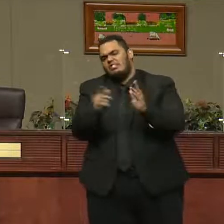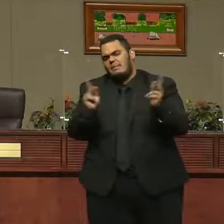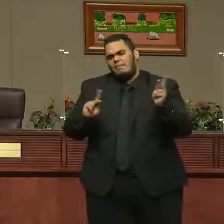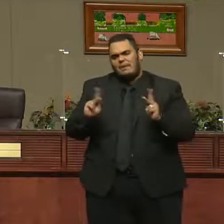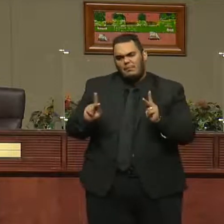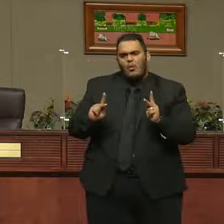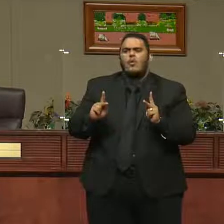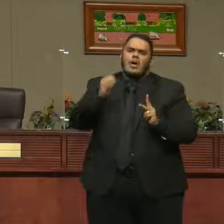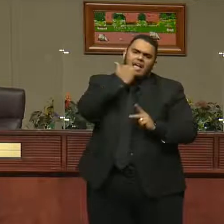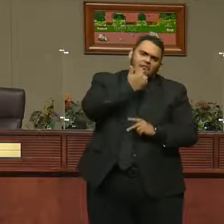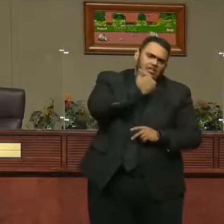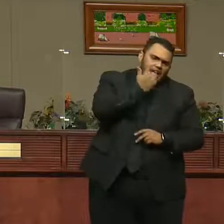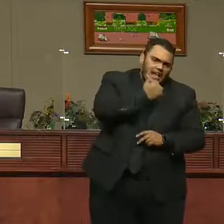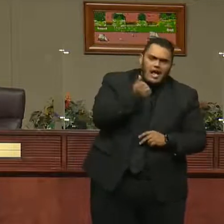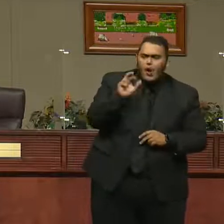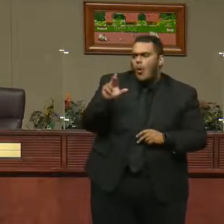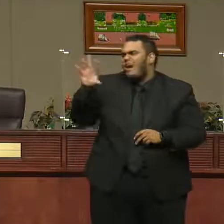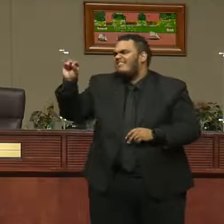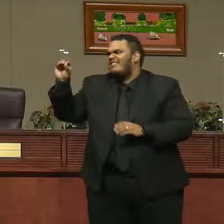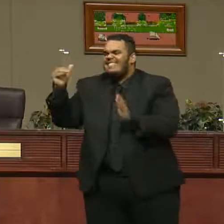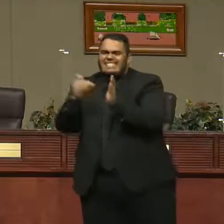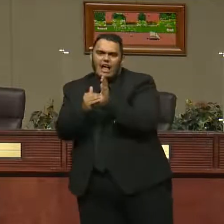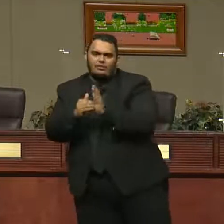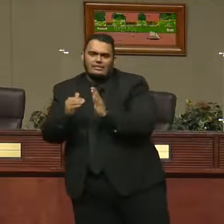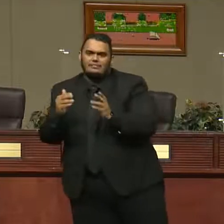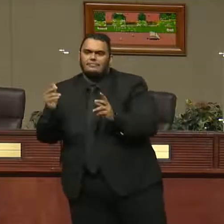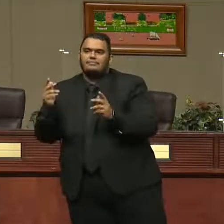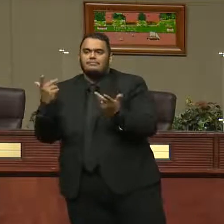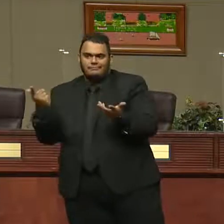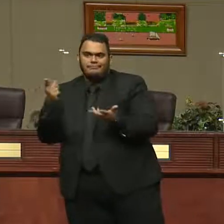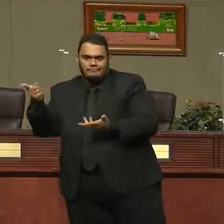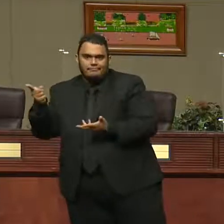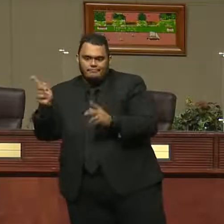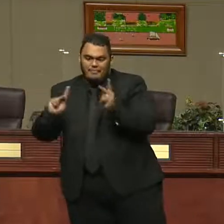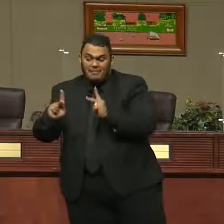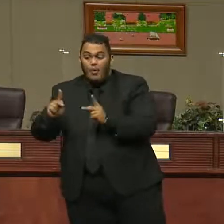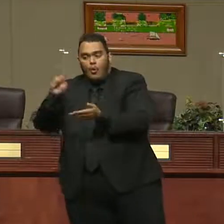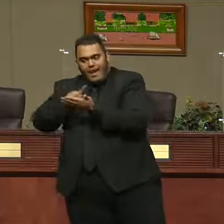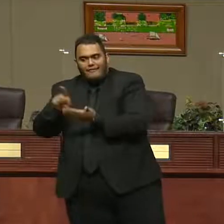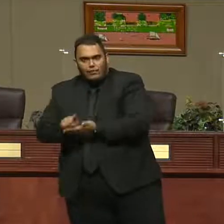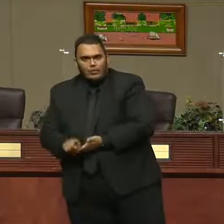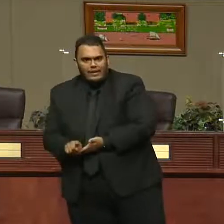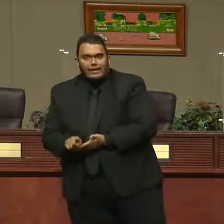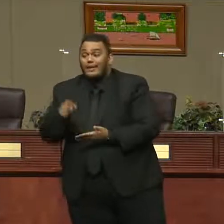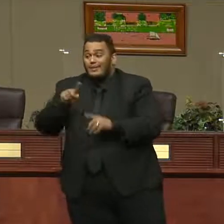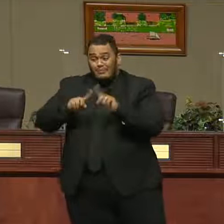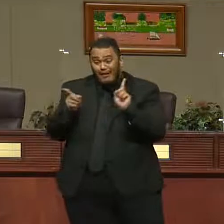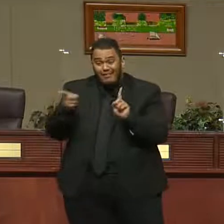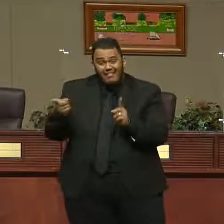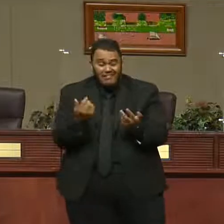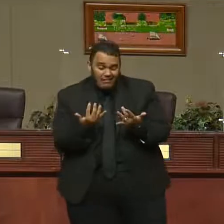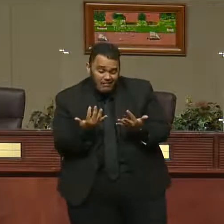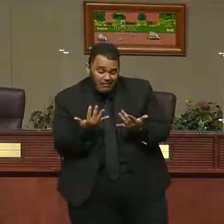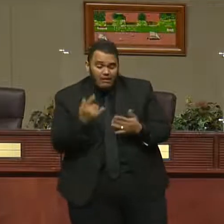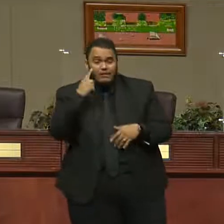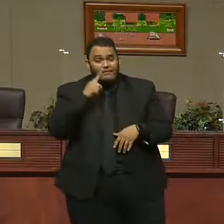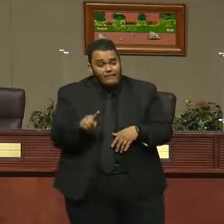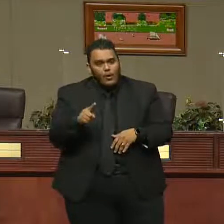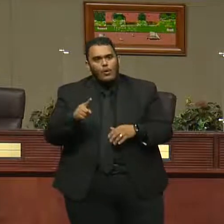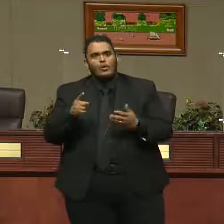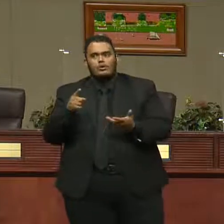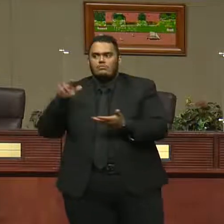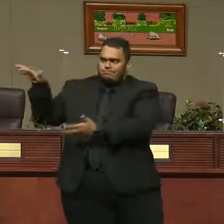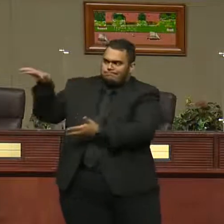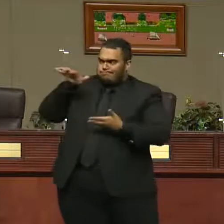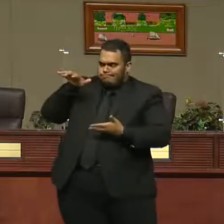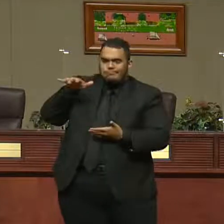per week. He said the biggest thing they're basically waiting on is more supply. So do either of you have an update in terms of the increase in supply?